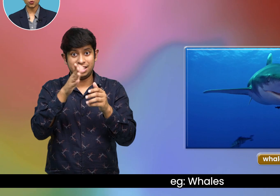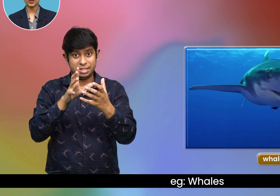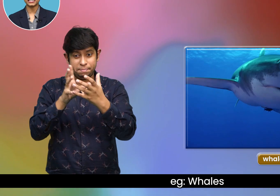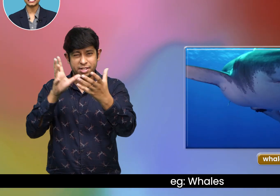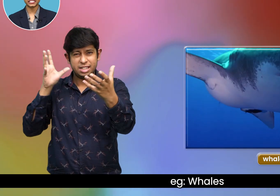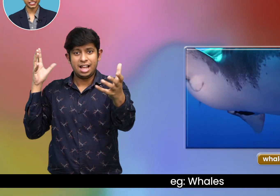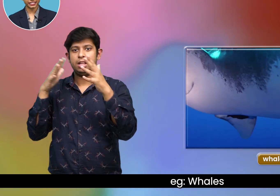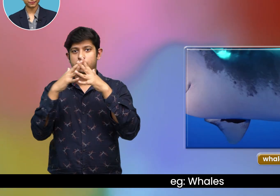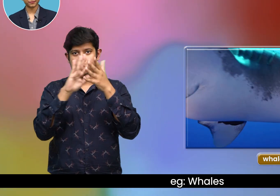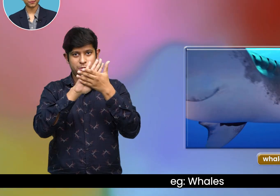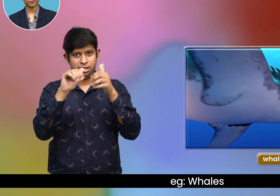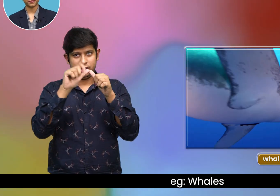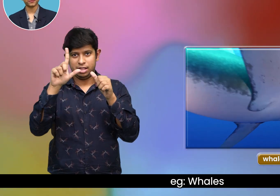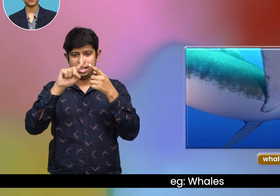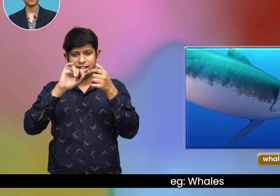Example, whales.